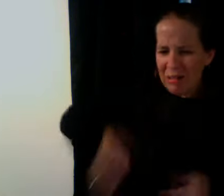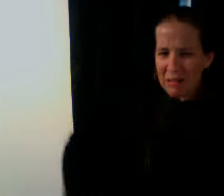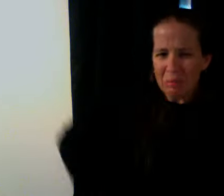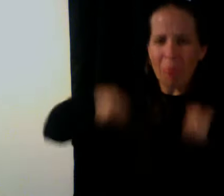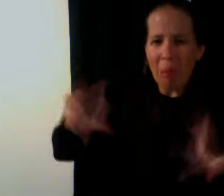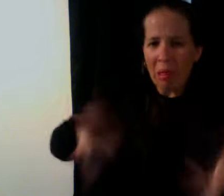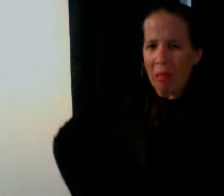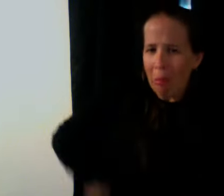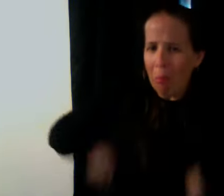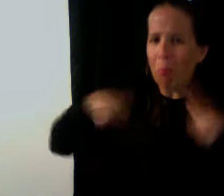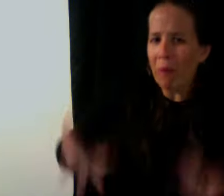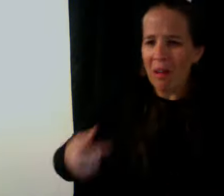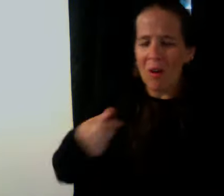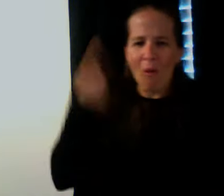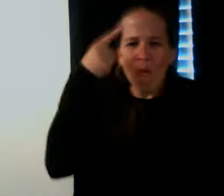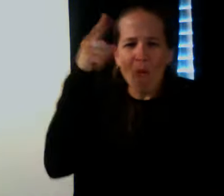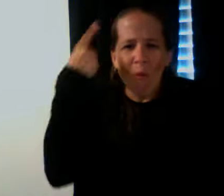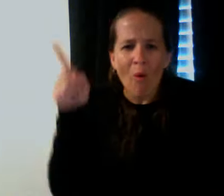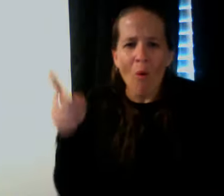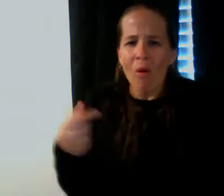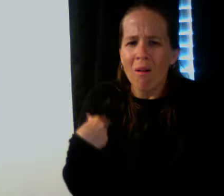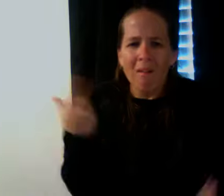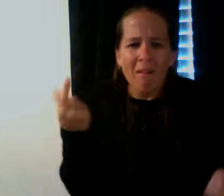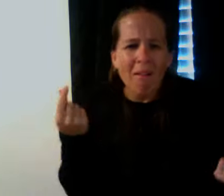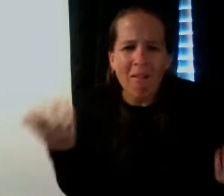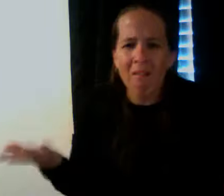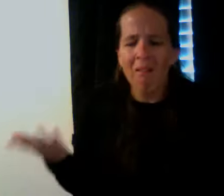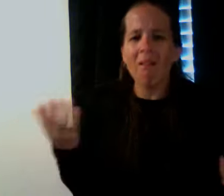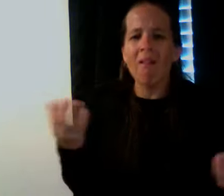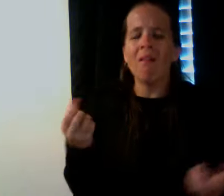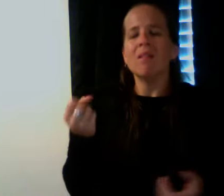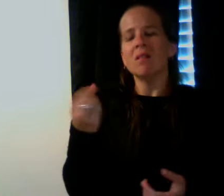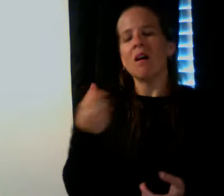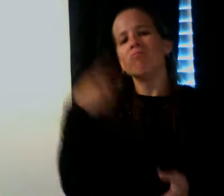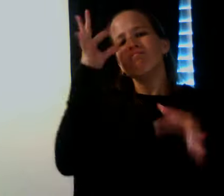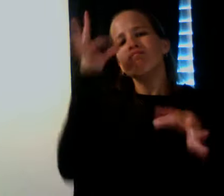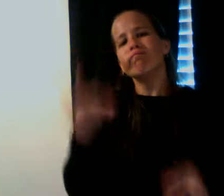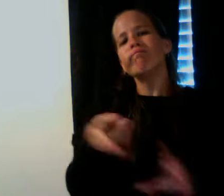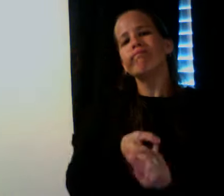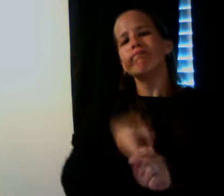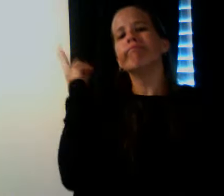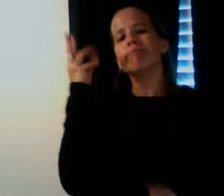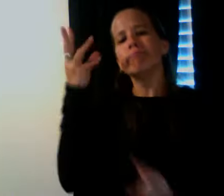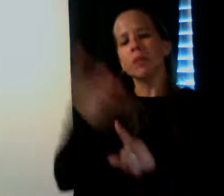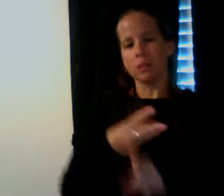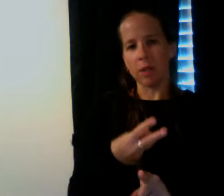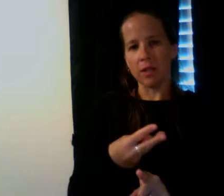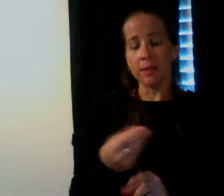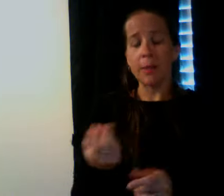that it would all work out okay. It was pretty scary at the time, but looking back, it was one of the best decisions I ever